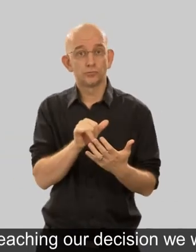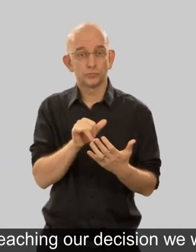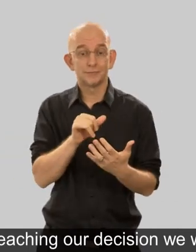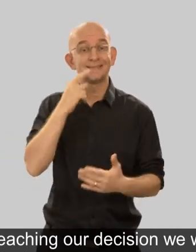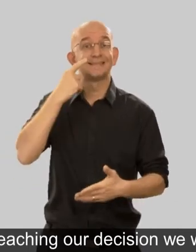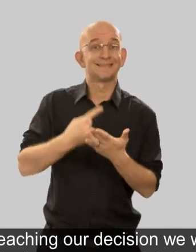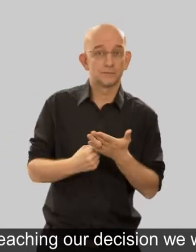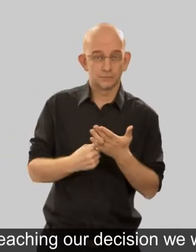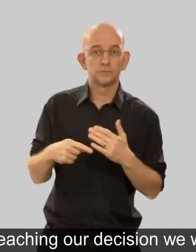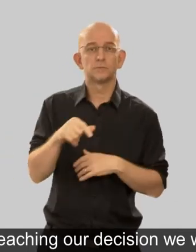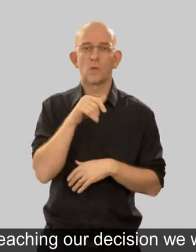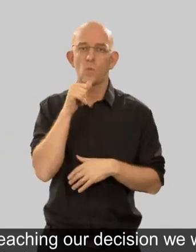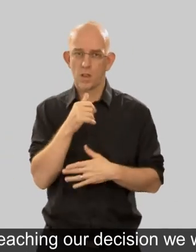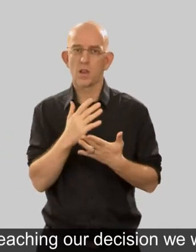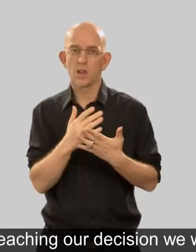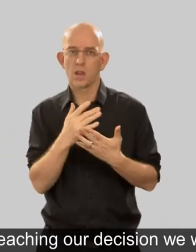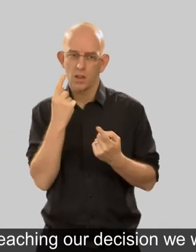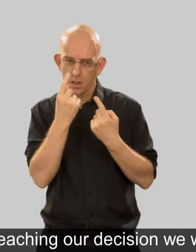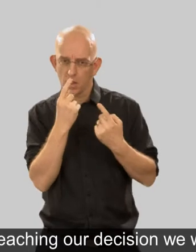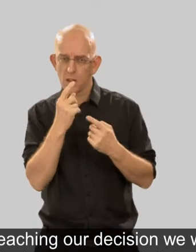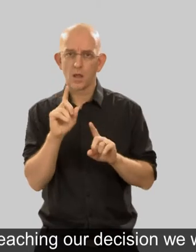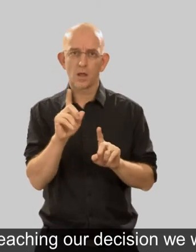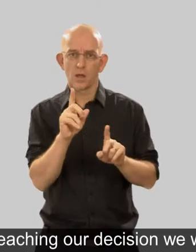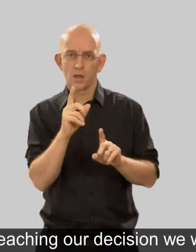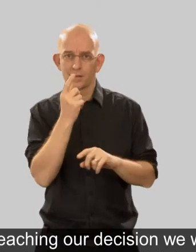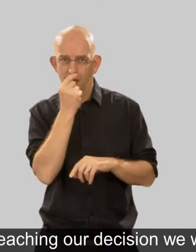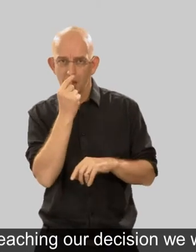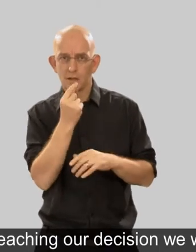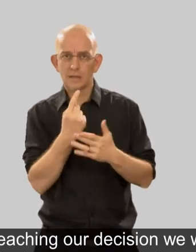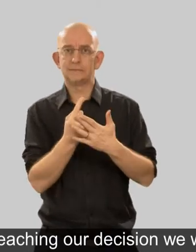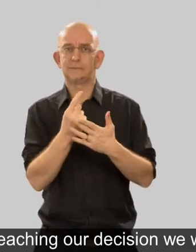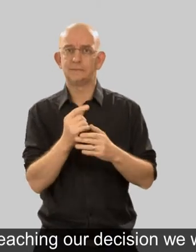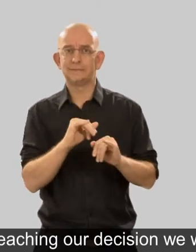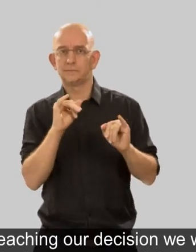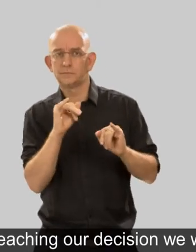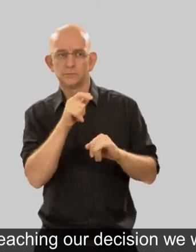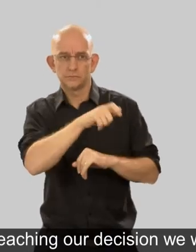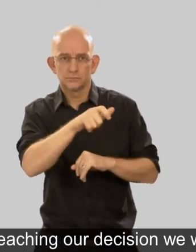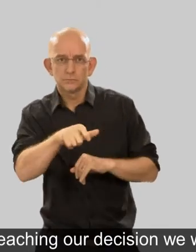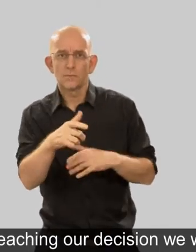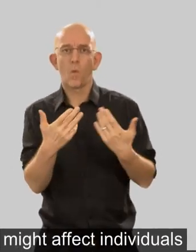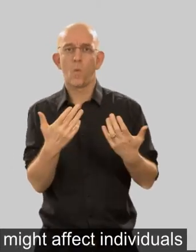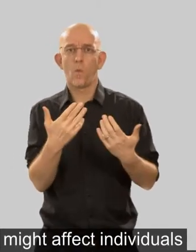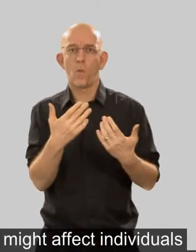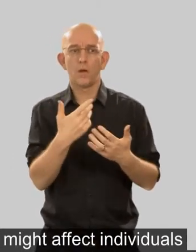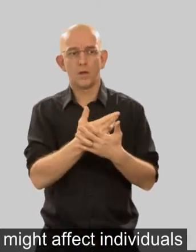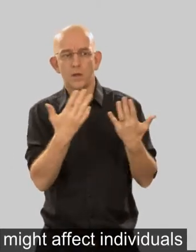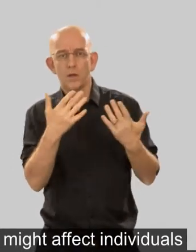In reaching our decision, we will consider how any potential changes might affect